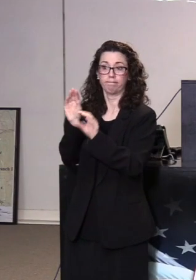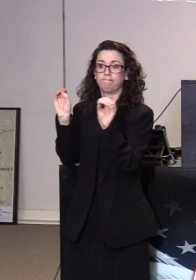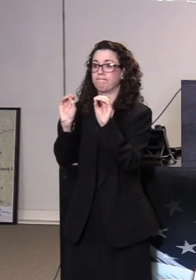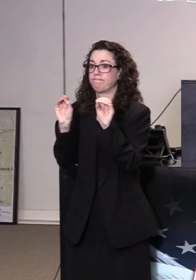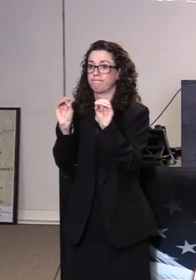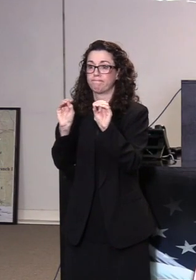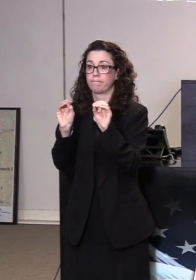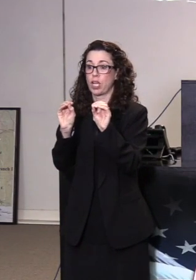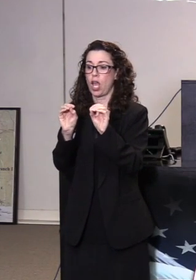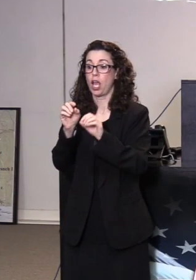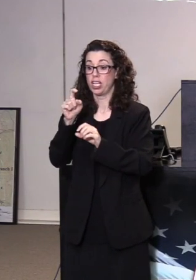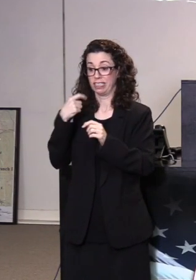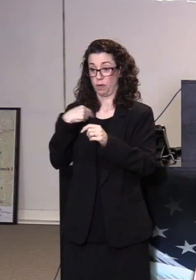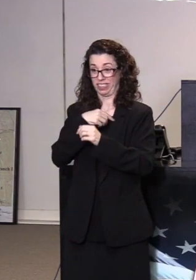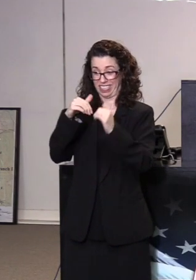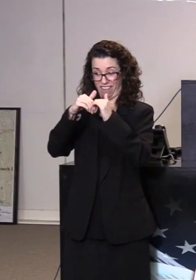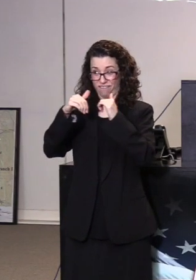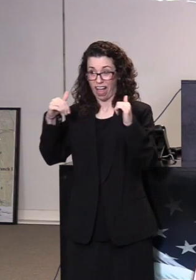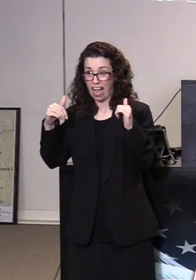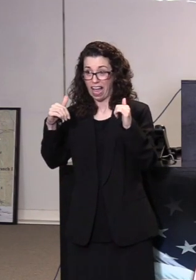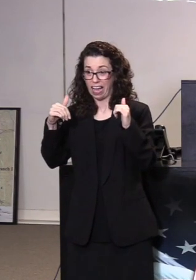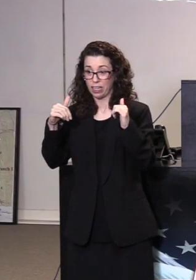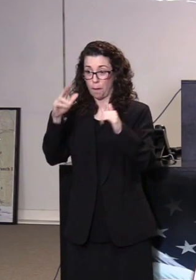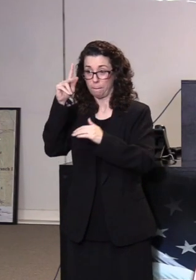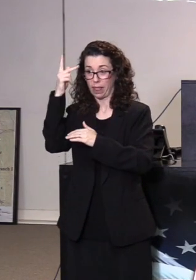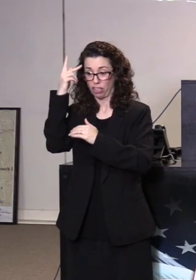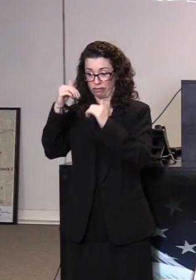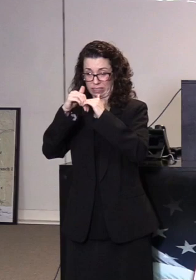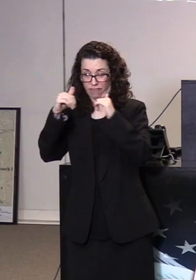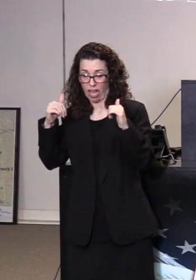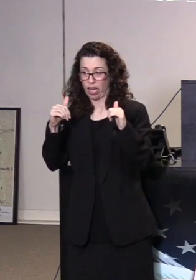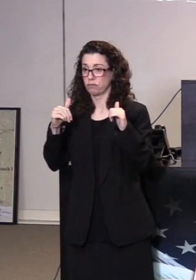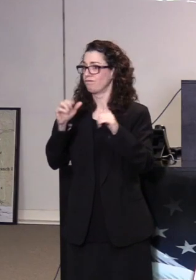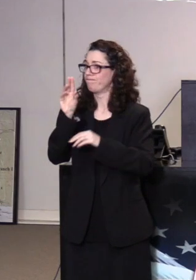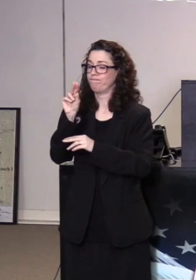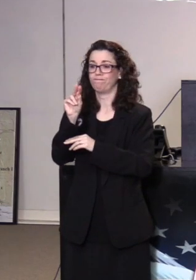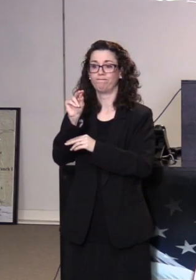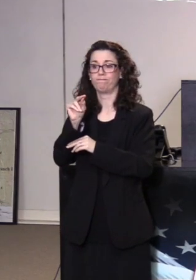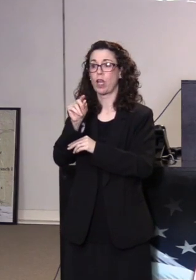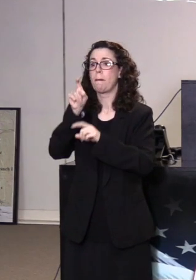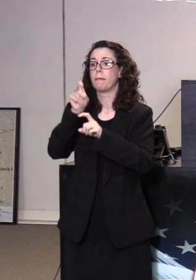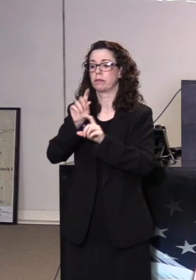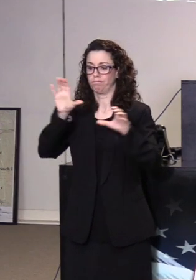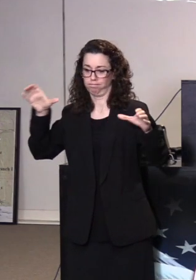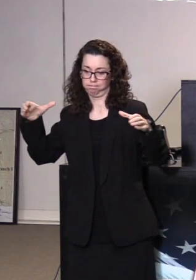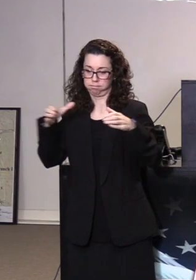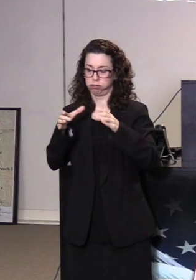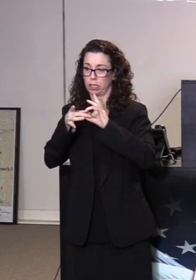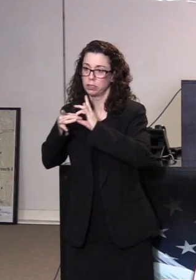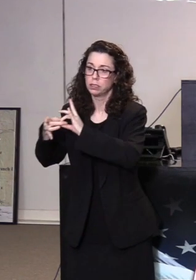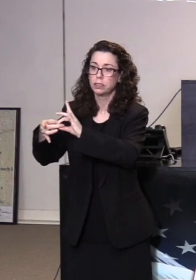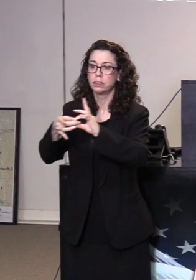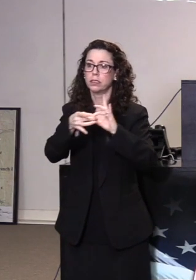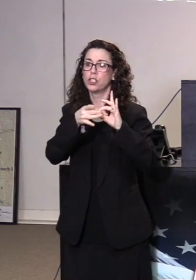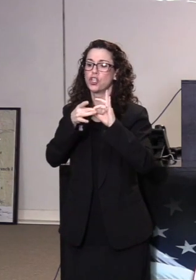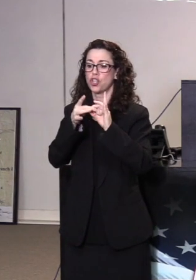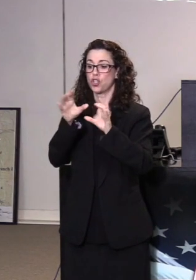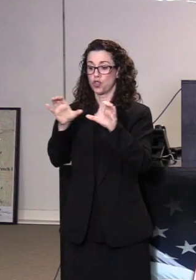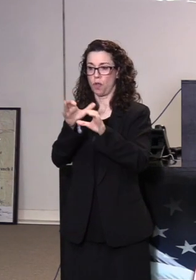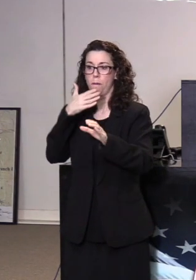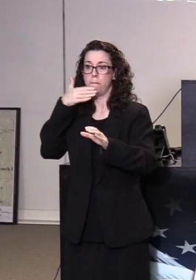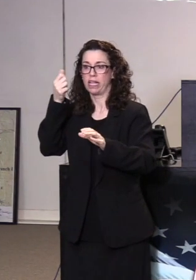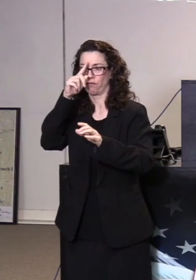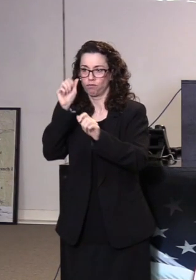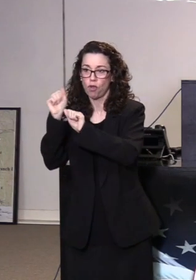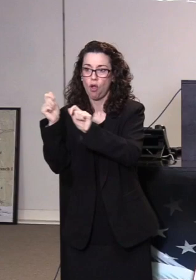divide ourselves. We must come together and do what's best for the citizens of Wilson County. So I say, for those who sent the